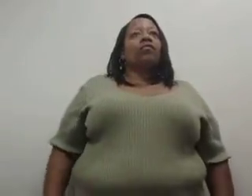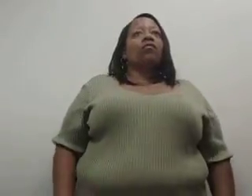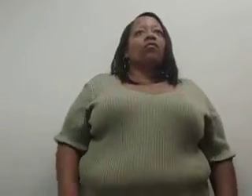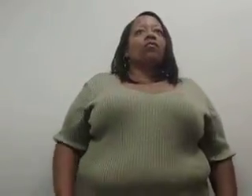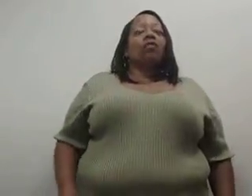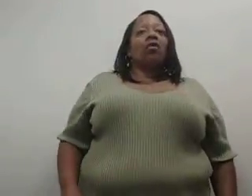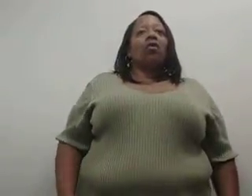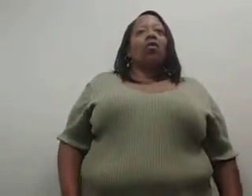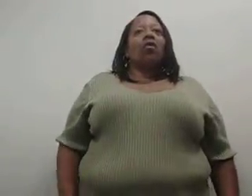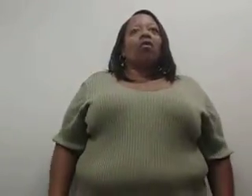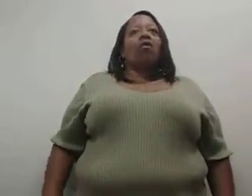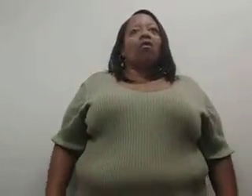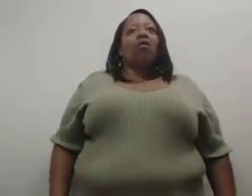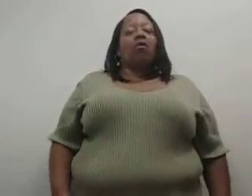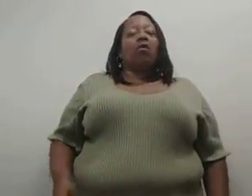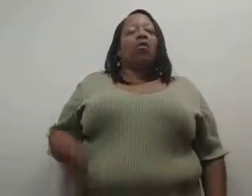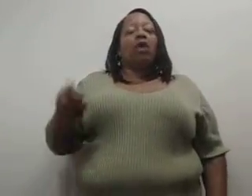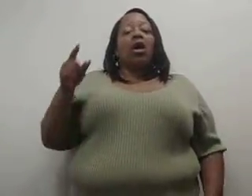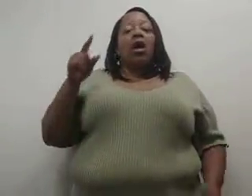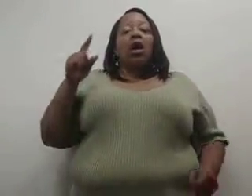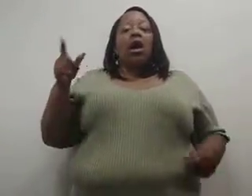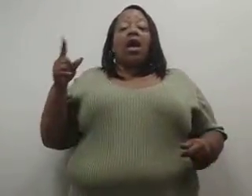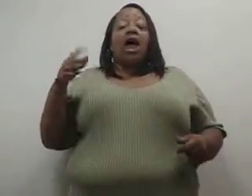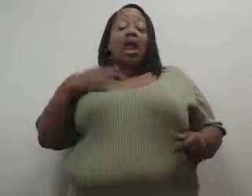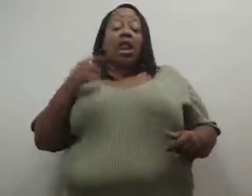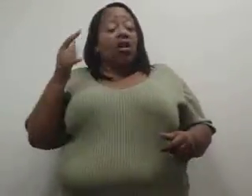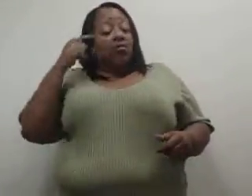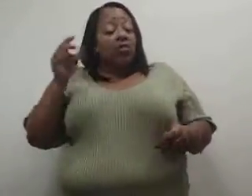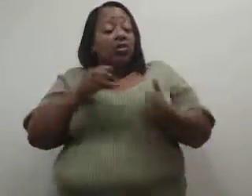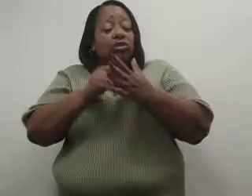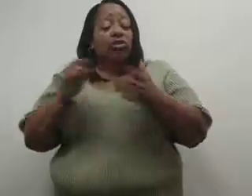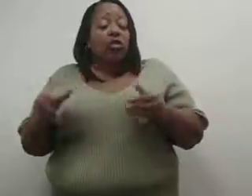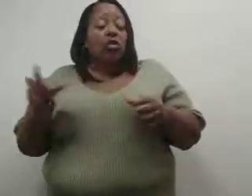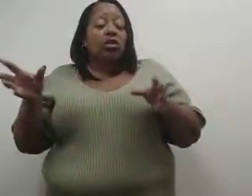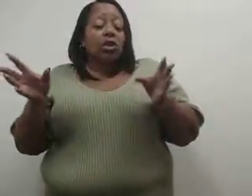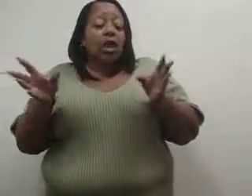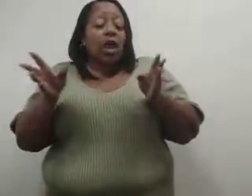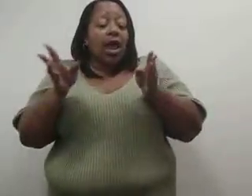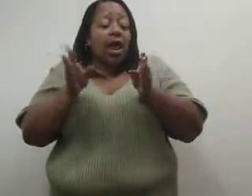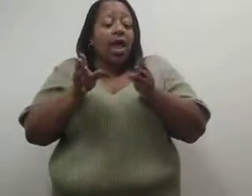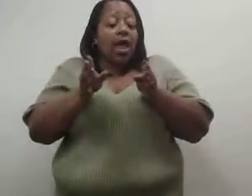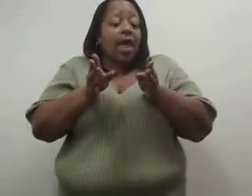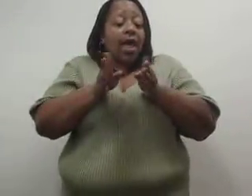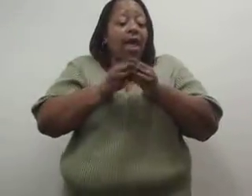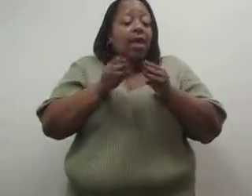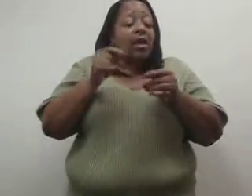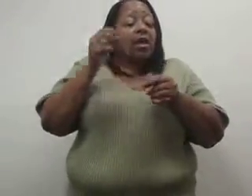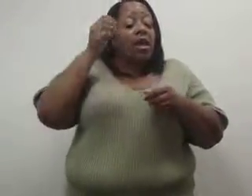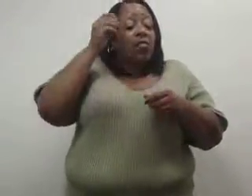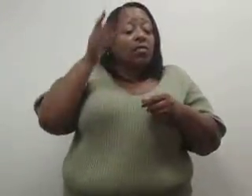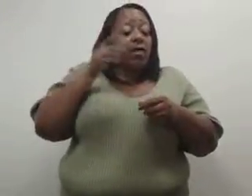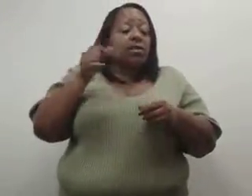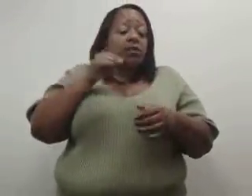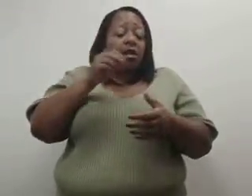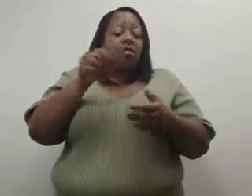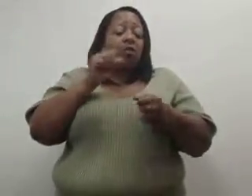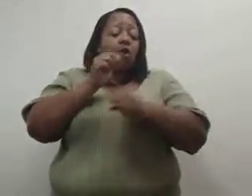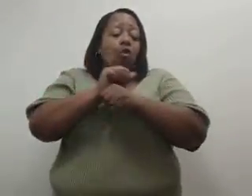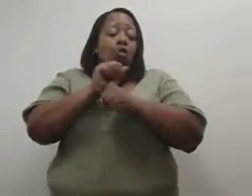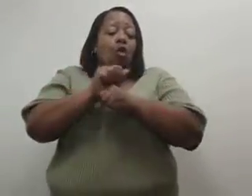into practice in a sort of academic way. Instead of just reading a paragraph and writing down the main idea, now they're doing it